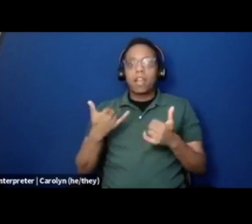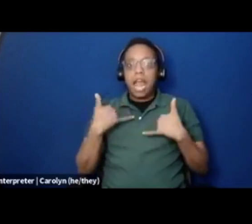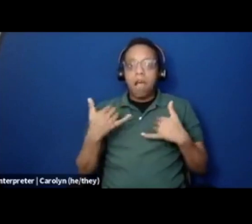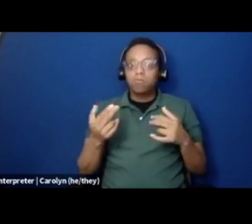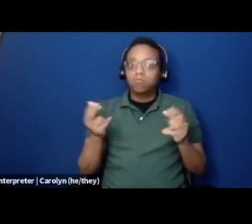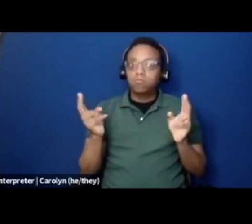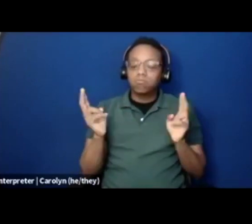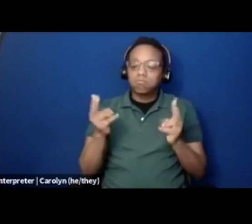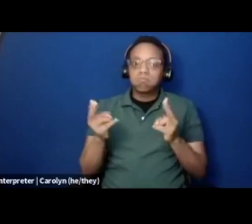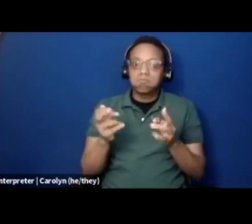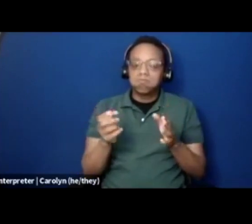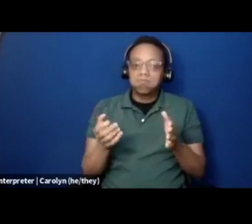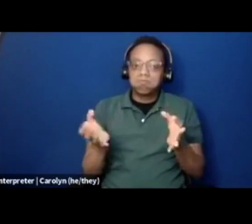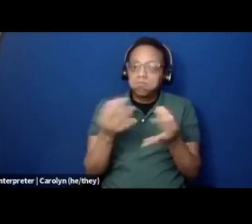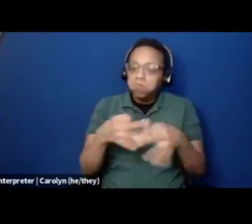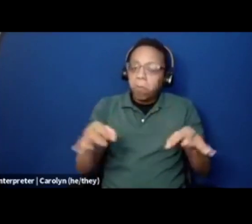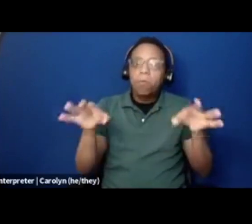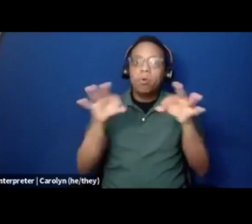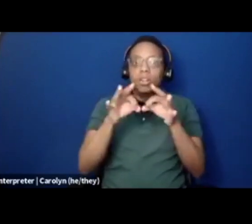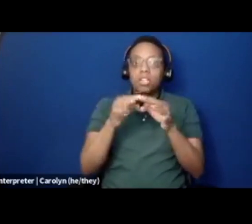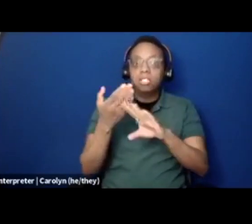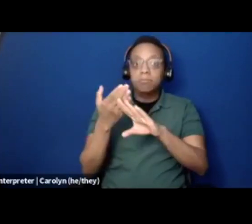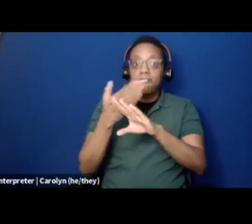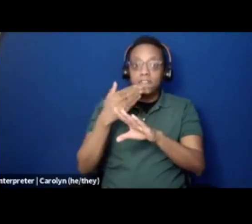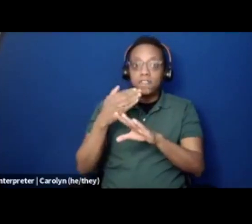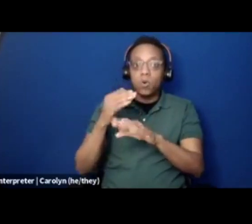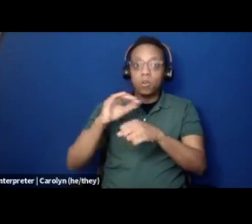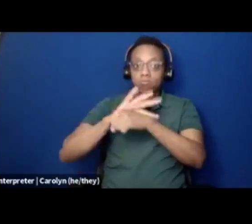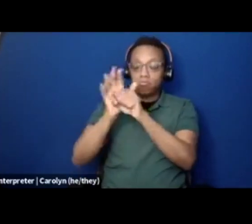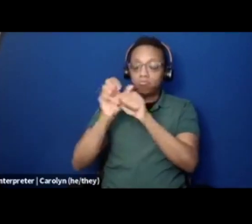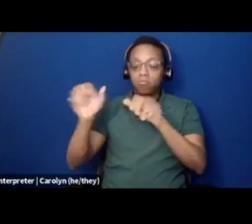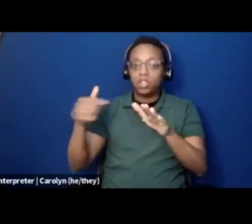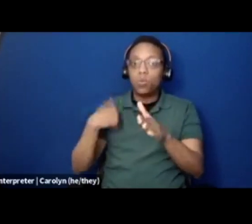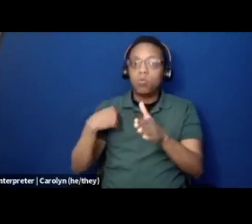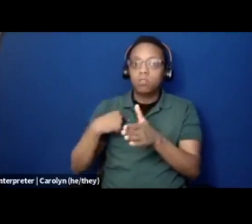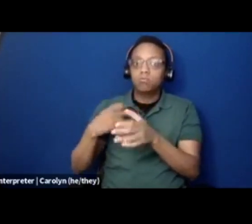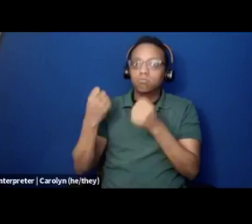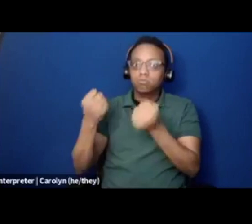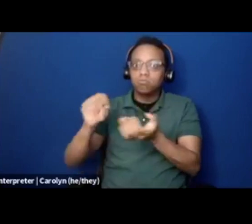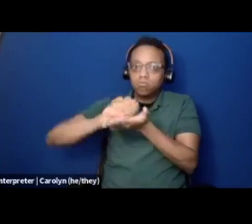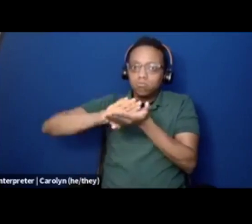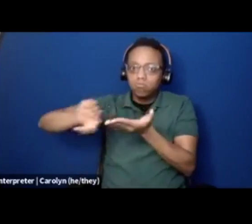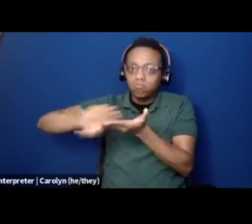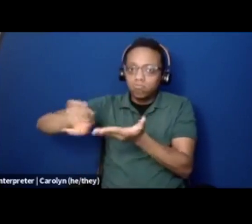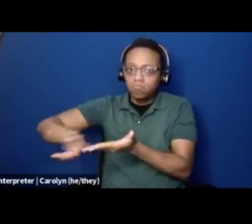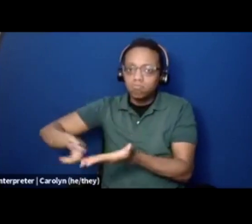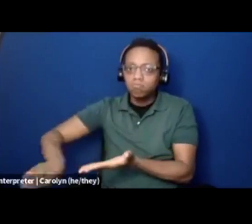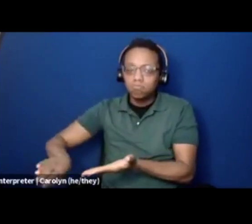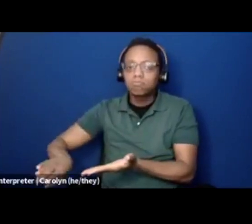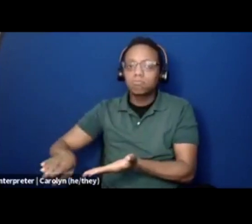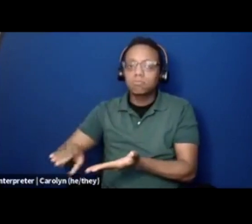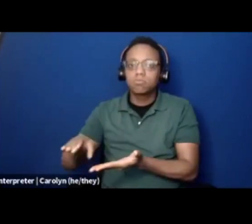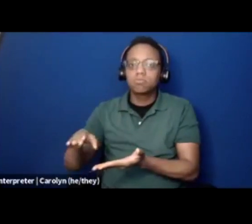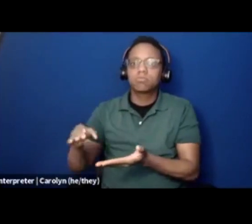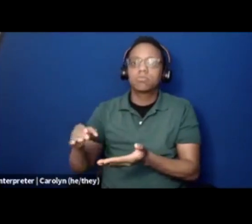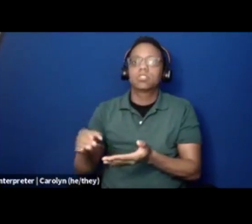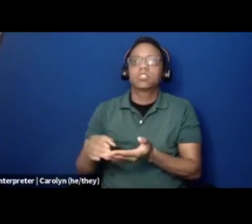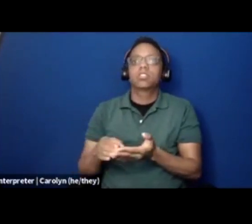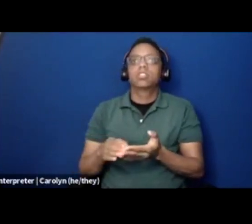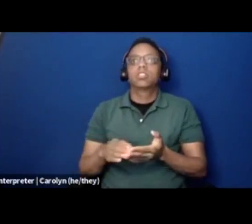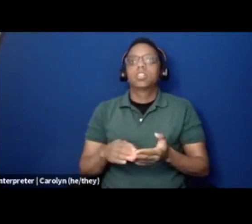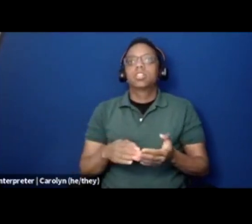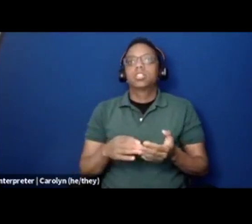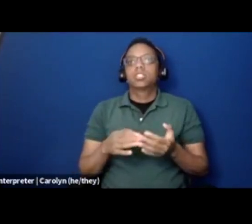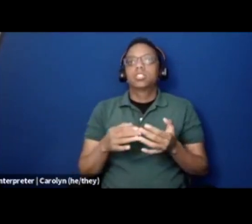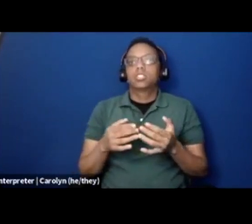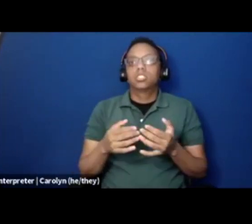already extremely marginalized before the pandemic. And to experience a first pandemic for a